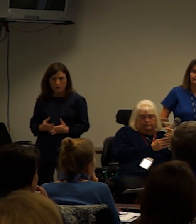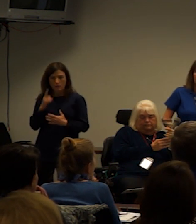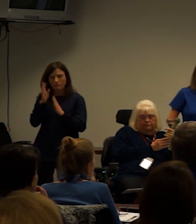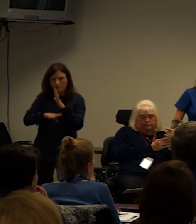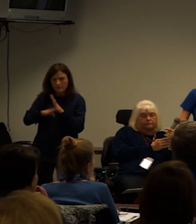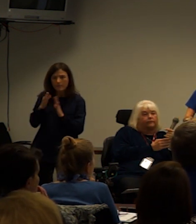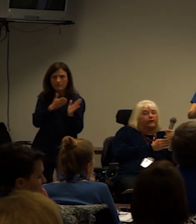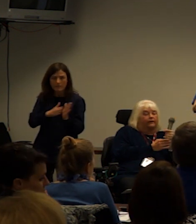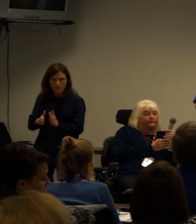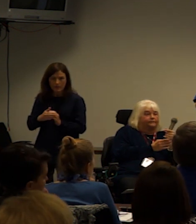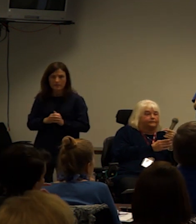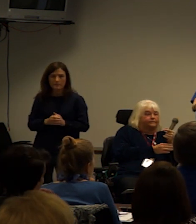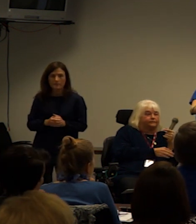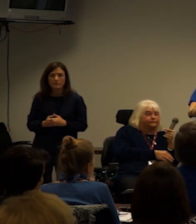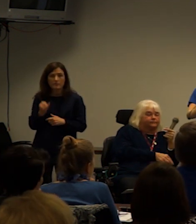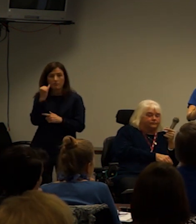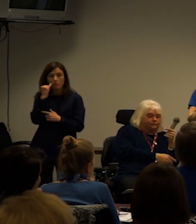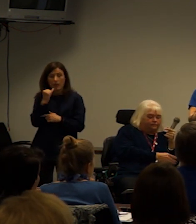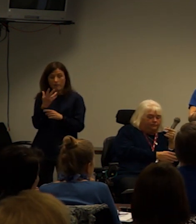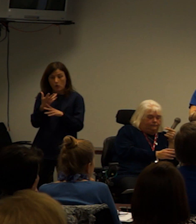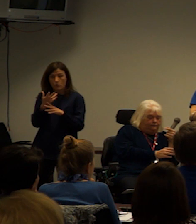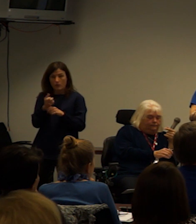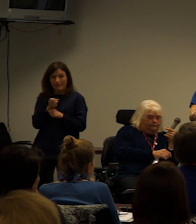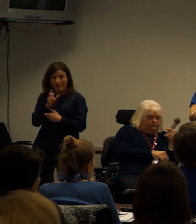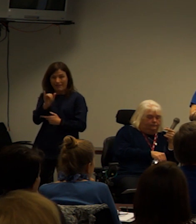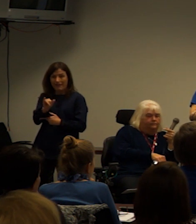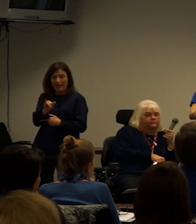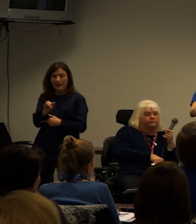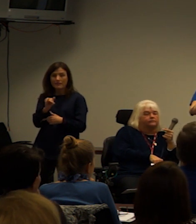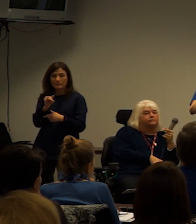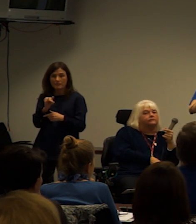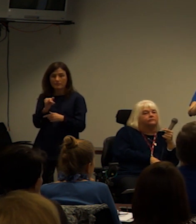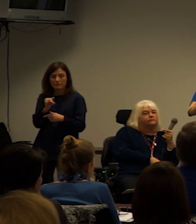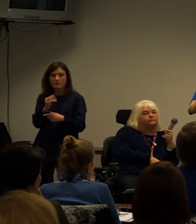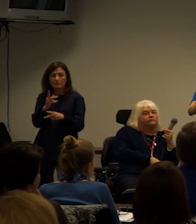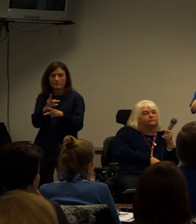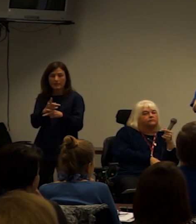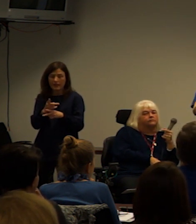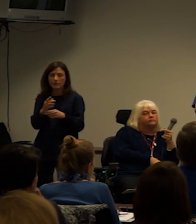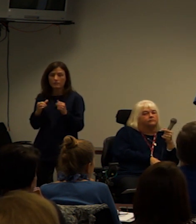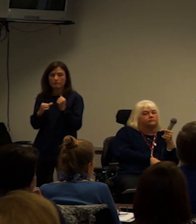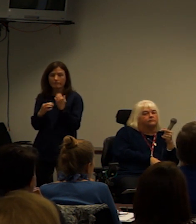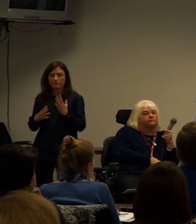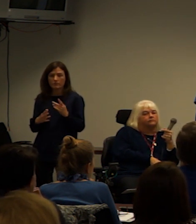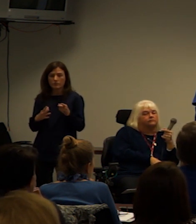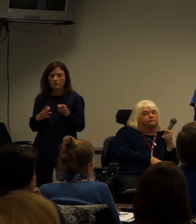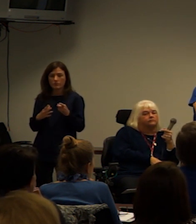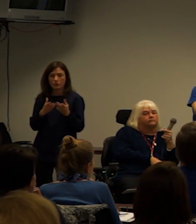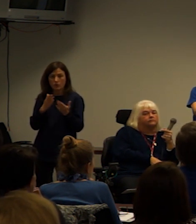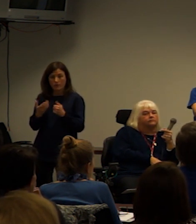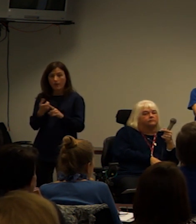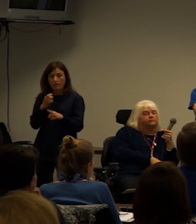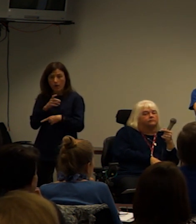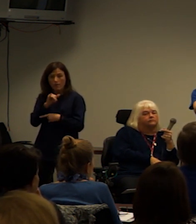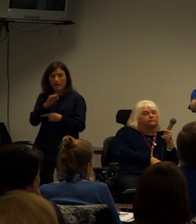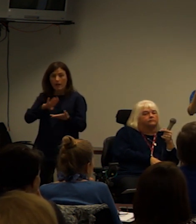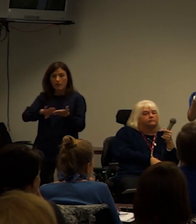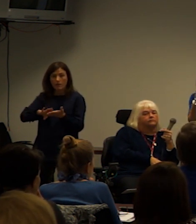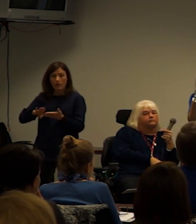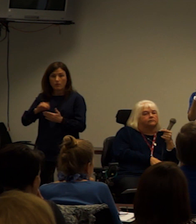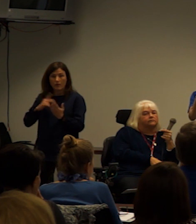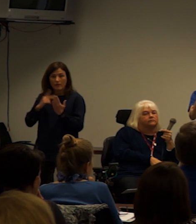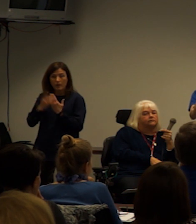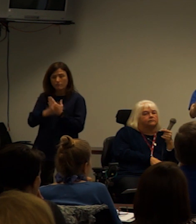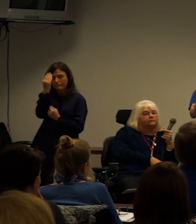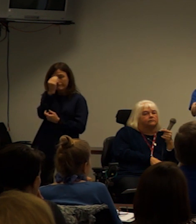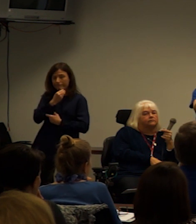plan, okay? If you're getting attendant care services and those services are coming through a waiver program, you need to